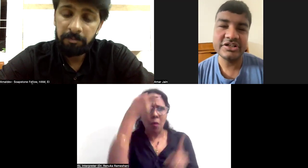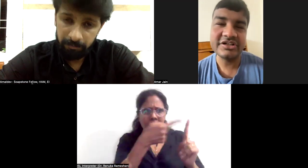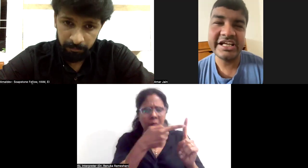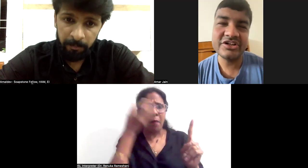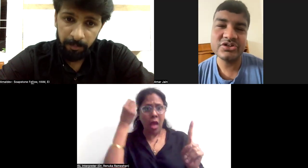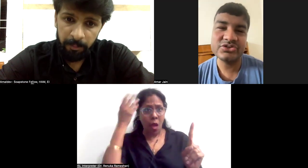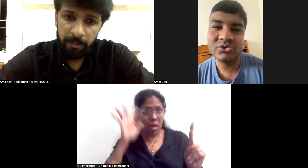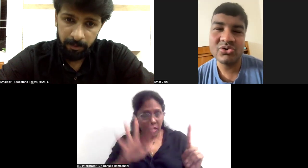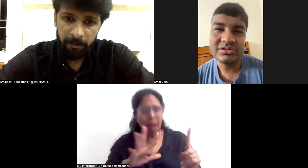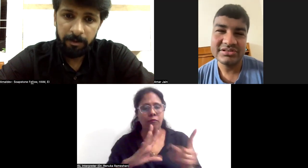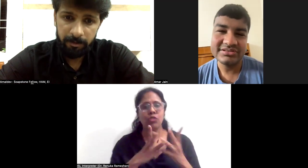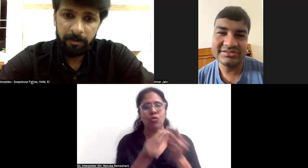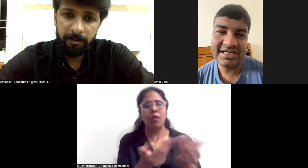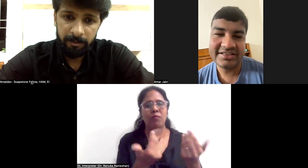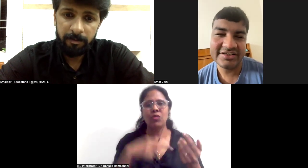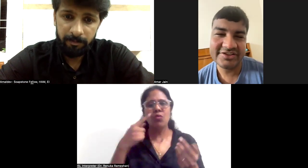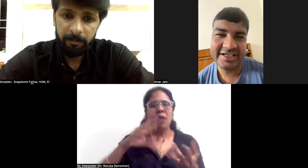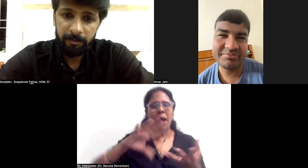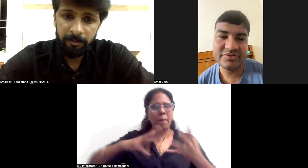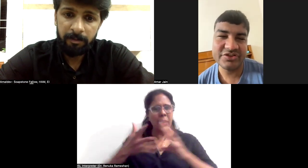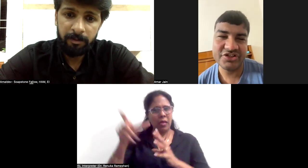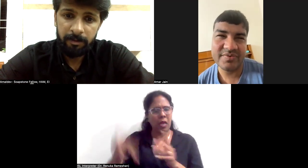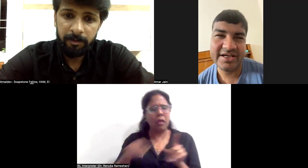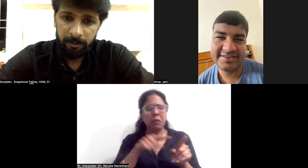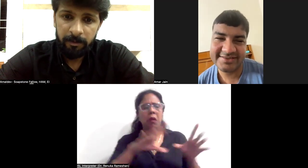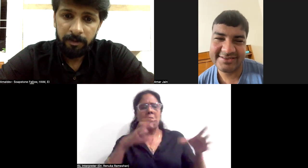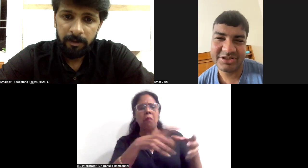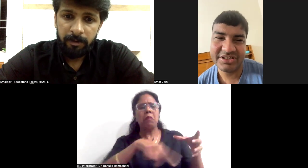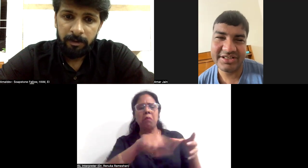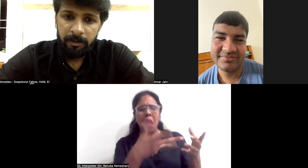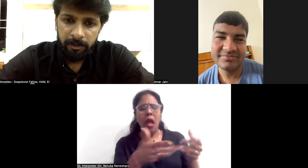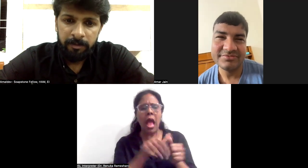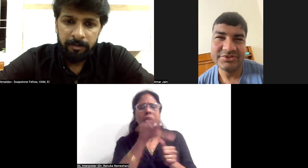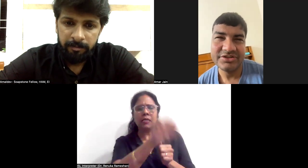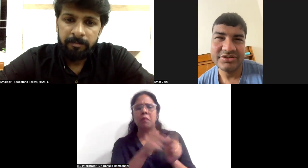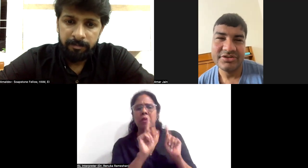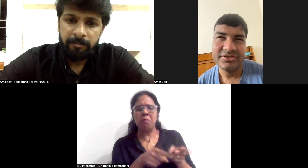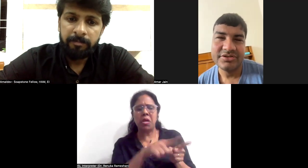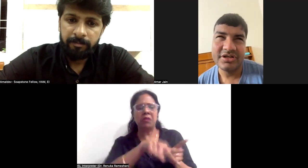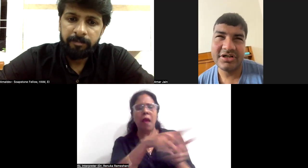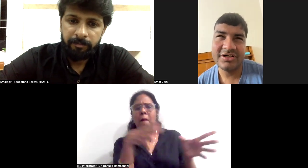If the creators know that there is a segment which requires accessibility,